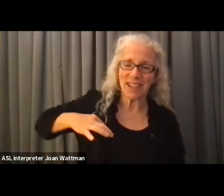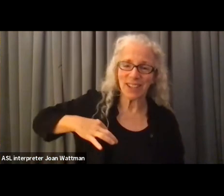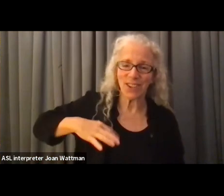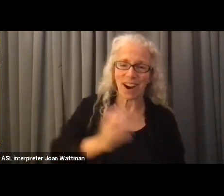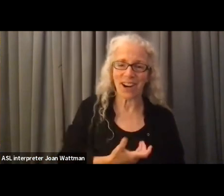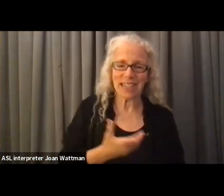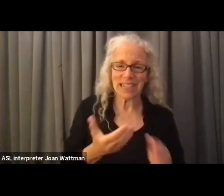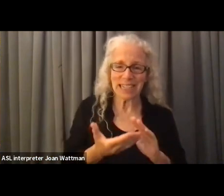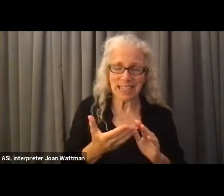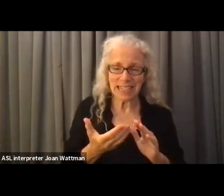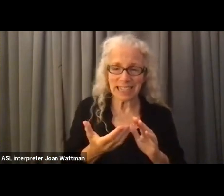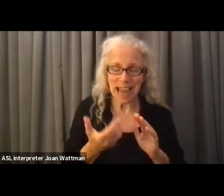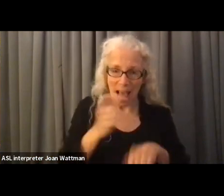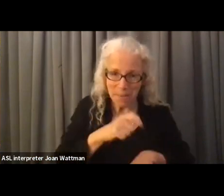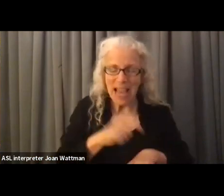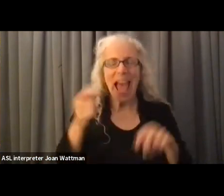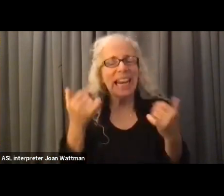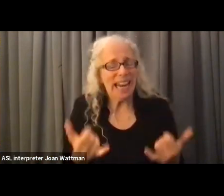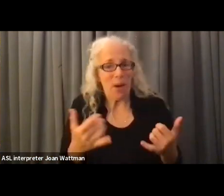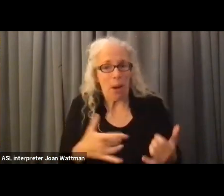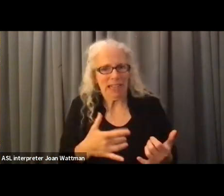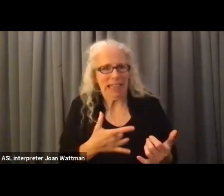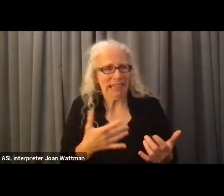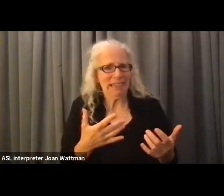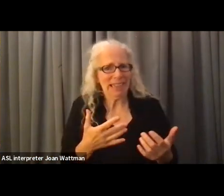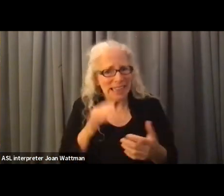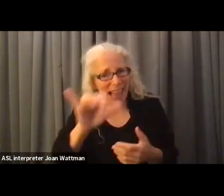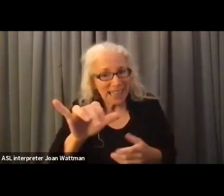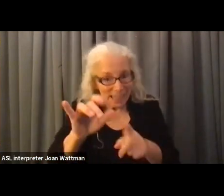do it, but I understand the wisdom of what you're saying, Tim.